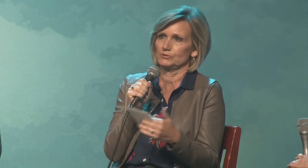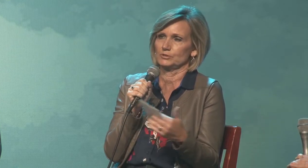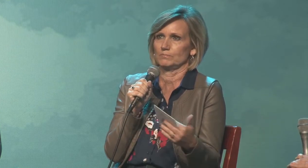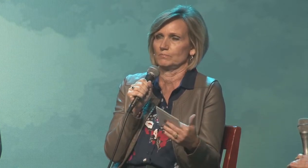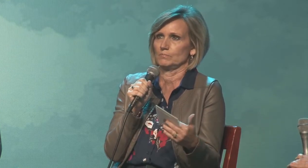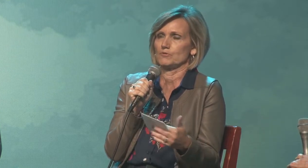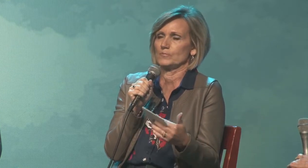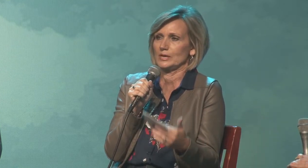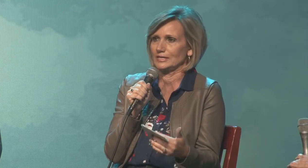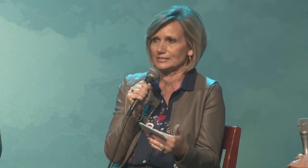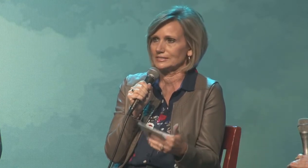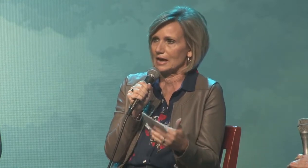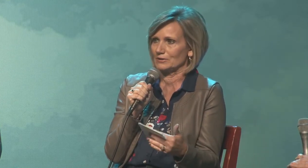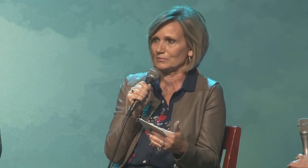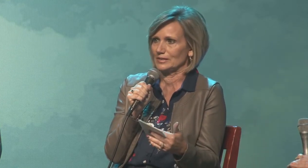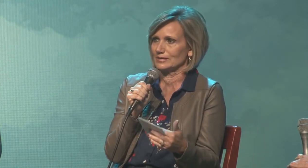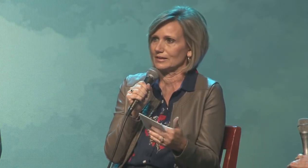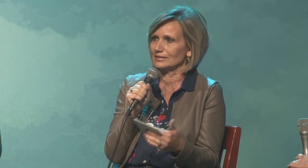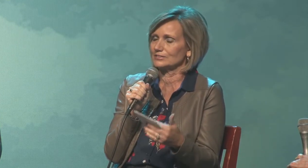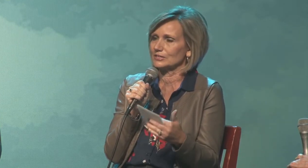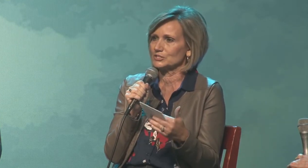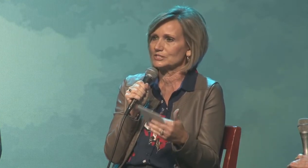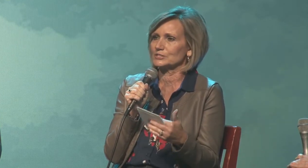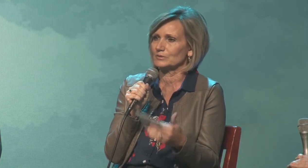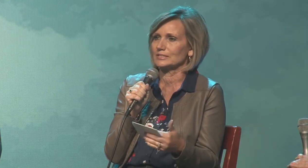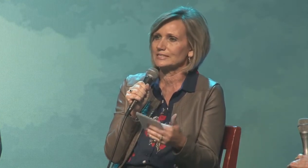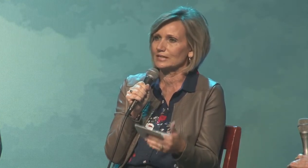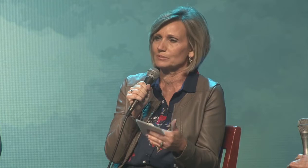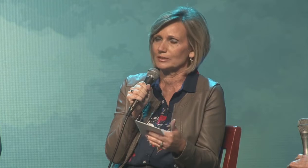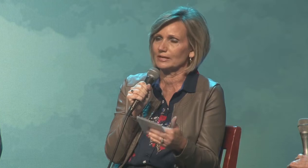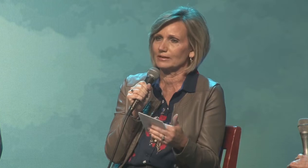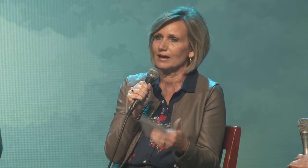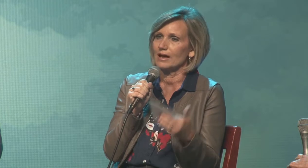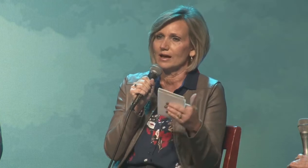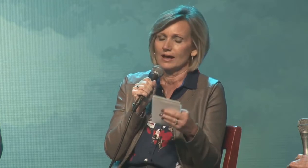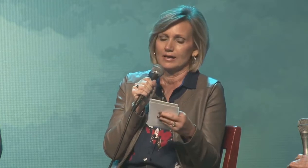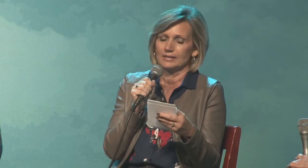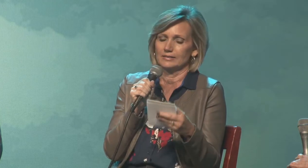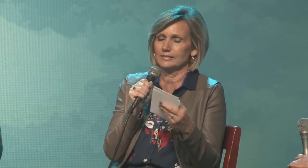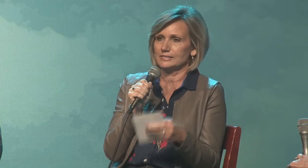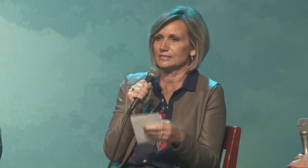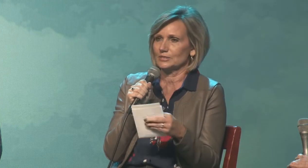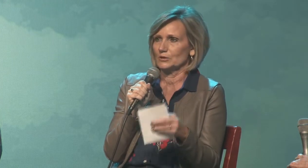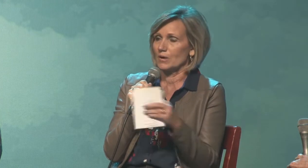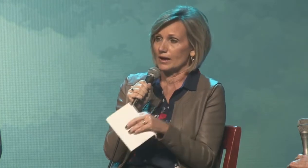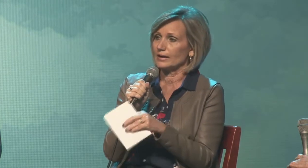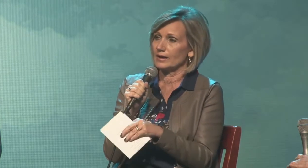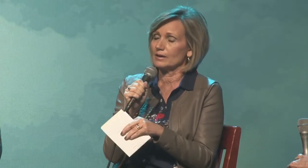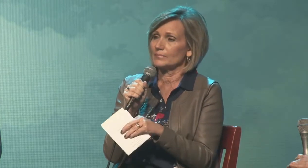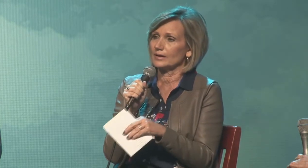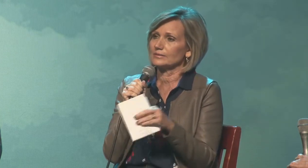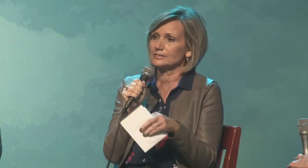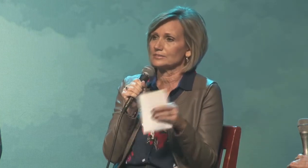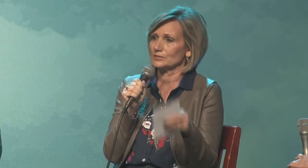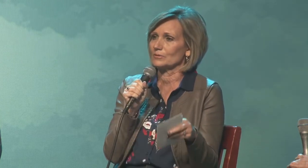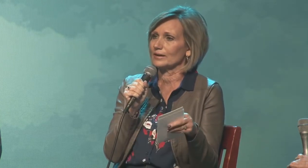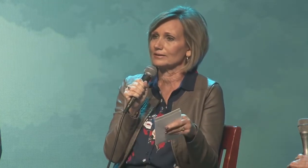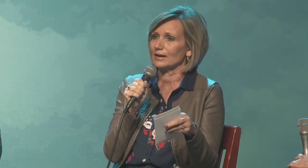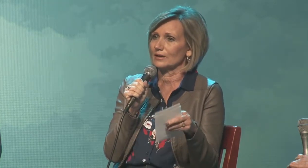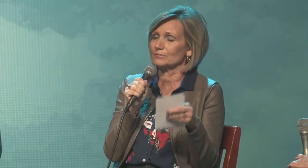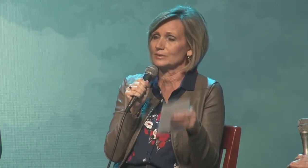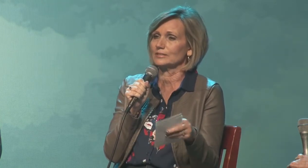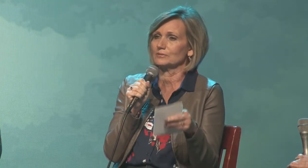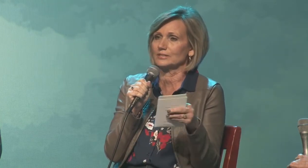this huge movement inside of me, like Jesus really telling me, like, this is who I am, and this is who